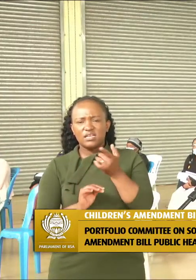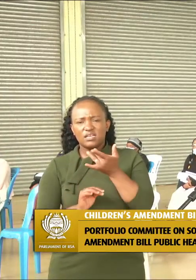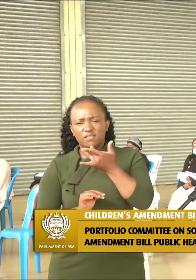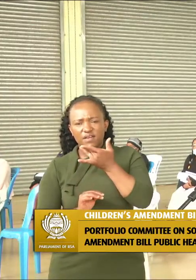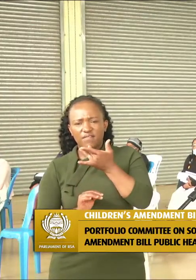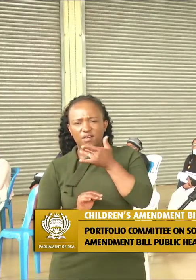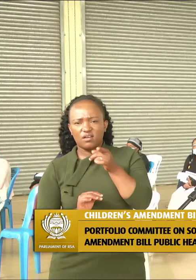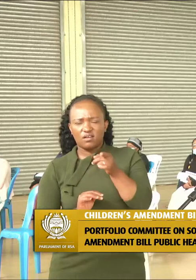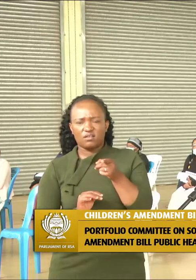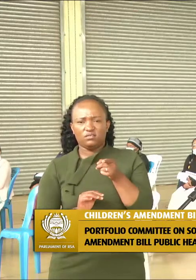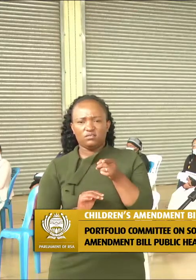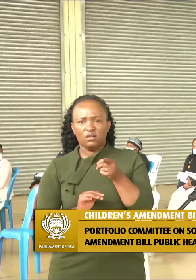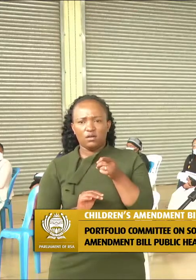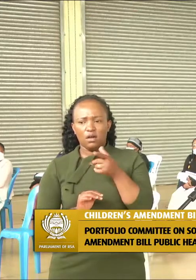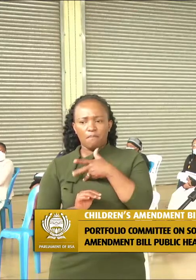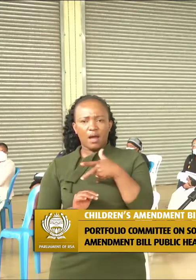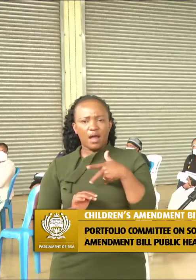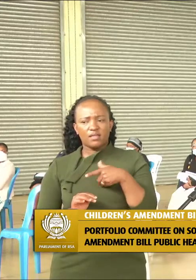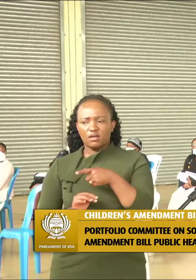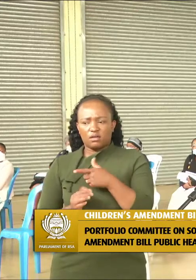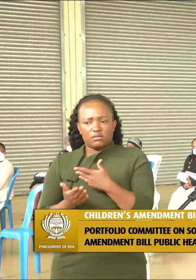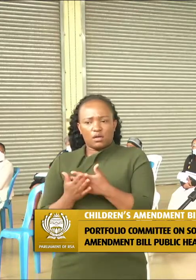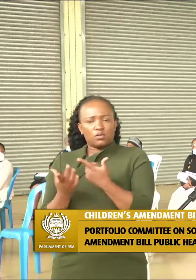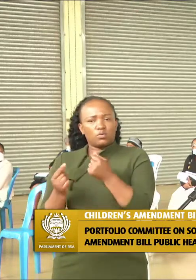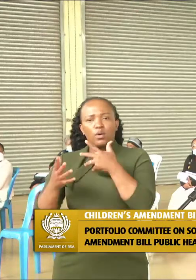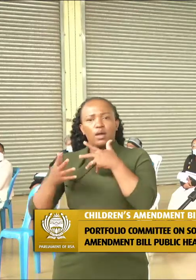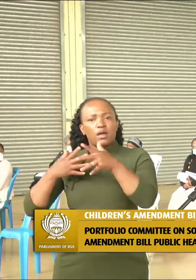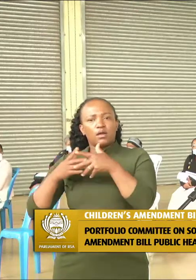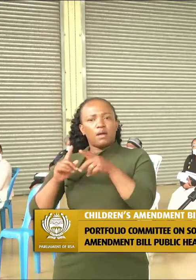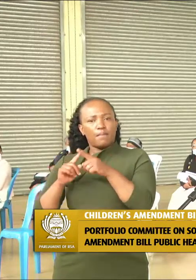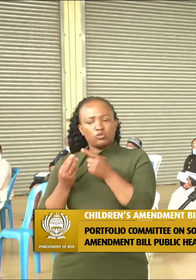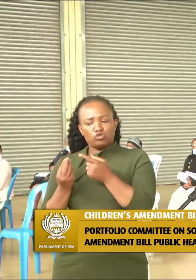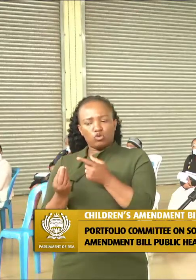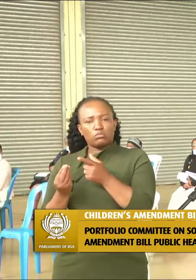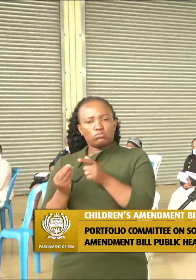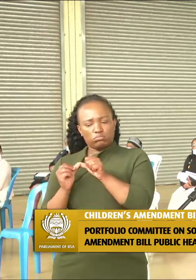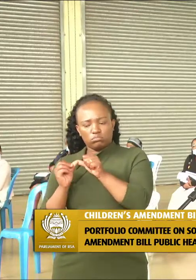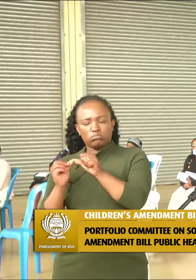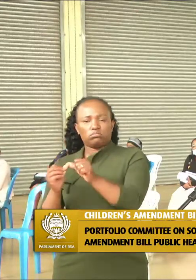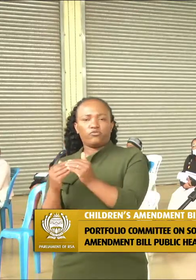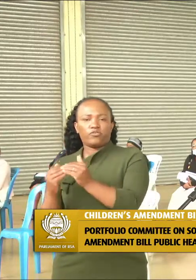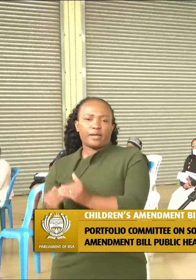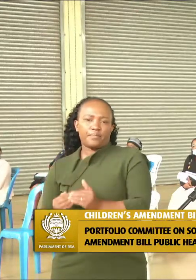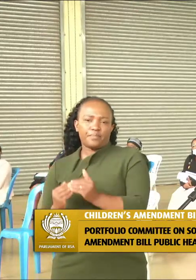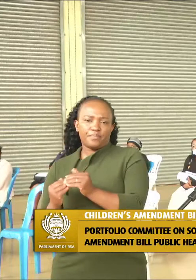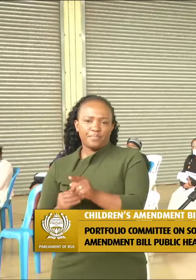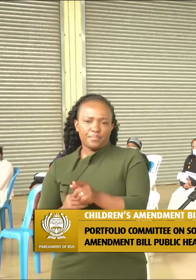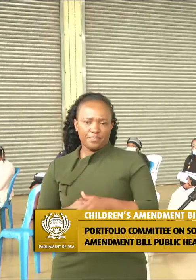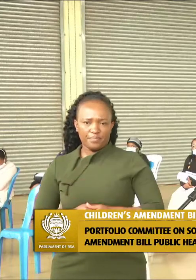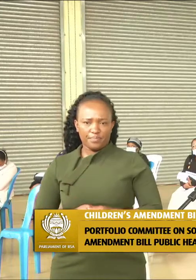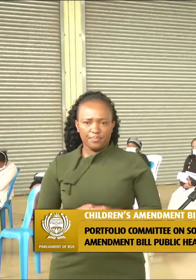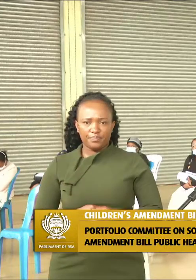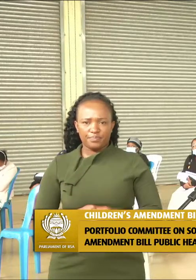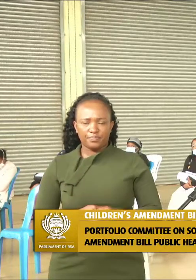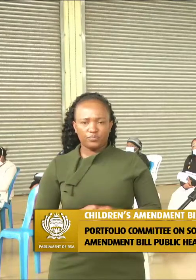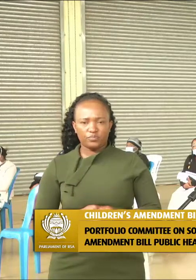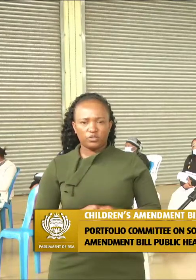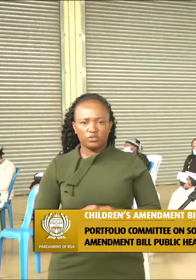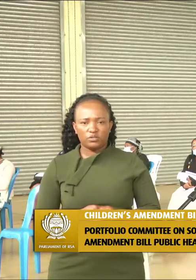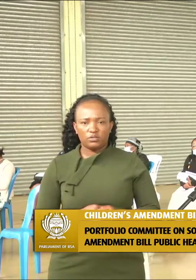that mums can do anything but still keep their children. Uyabona nje ukuthi ubulungisa